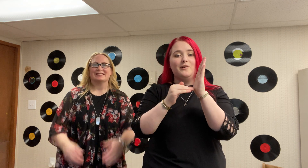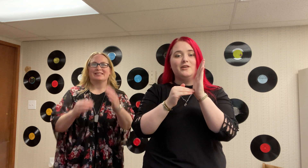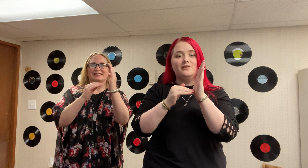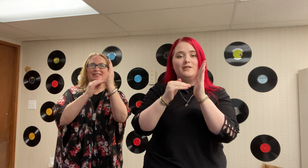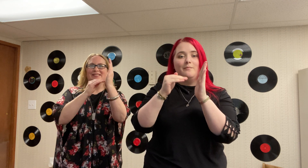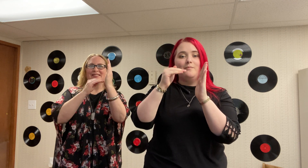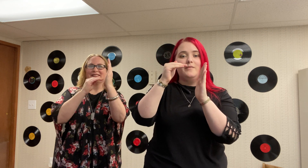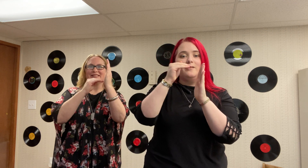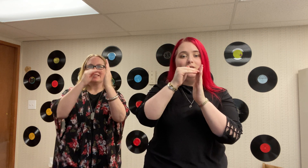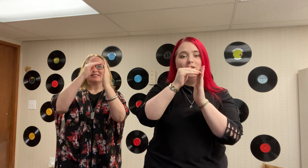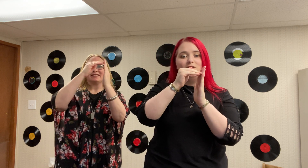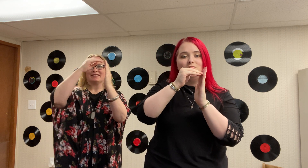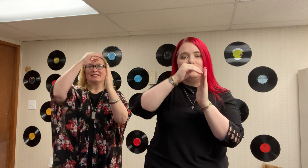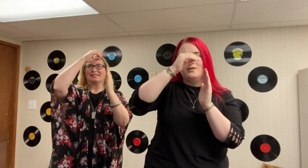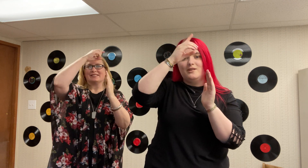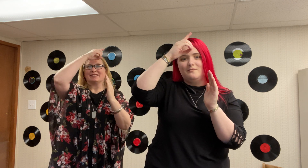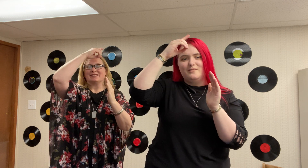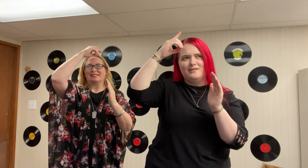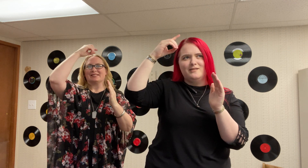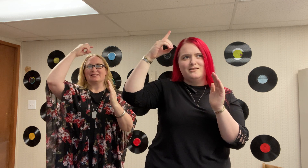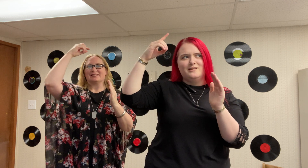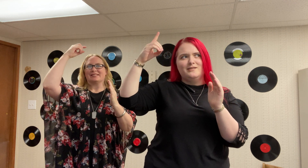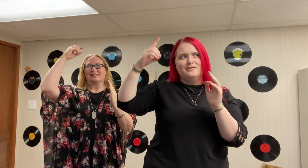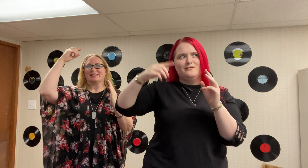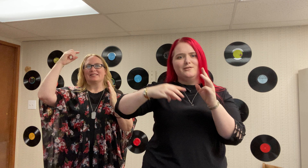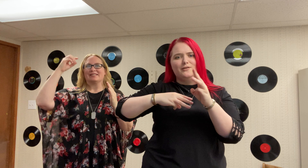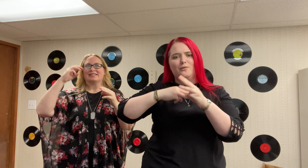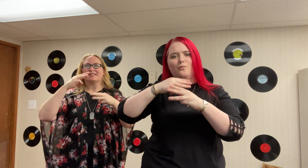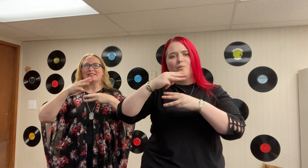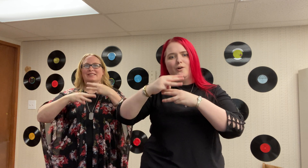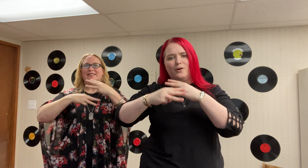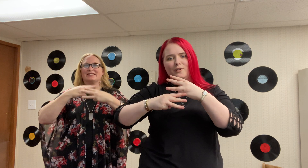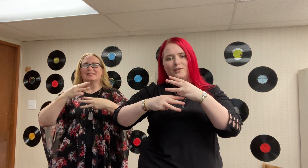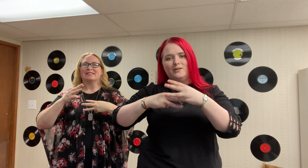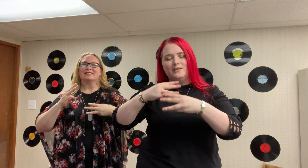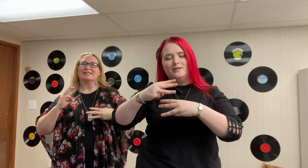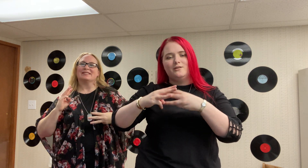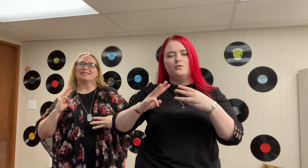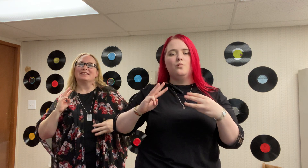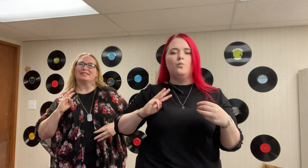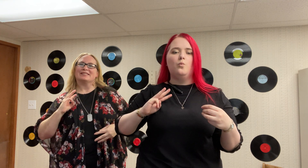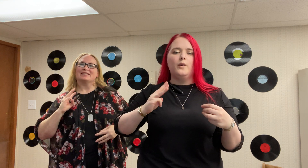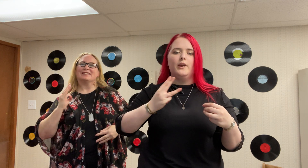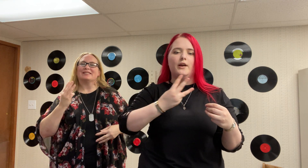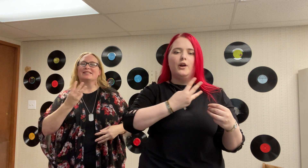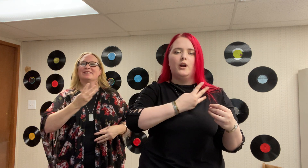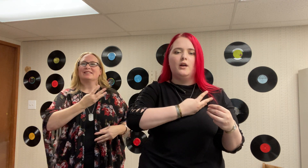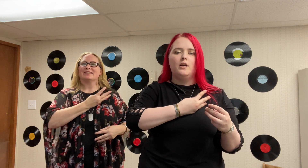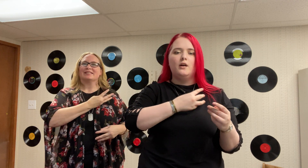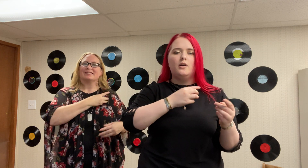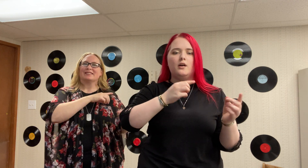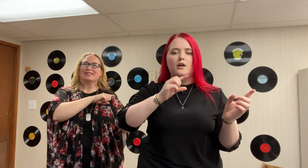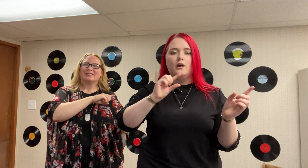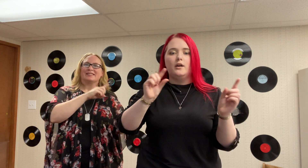million dreams for the world we're